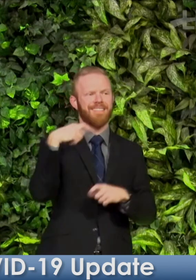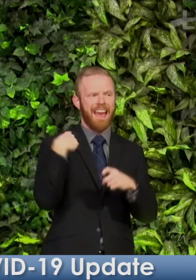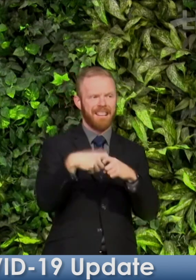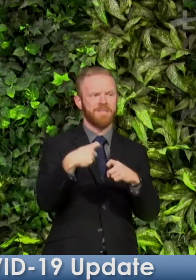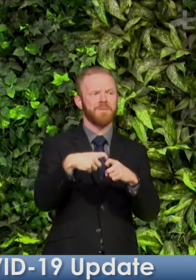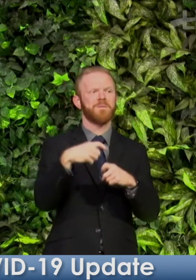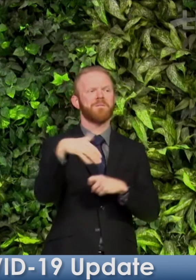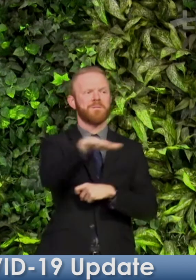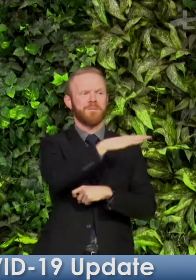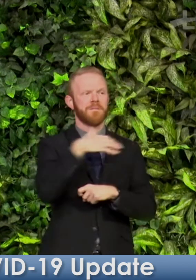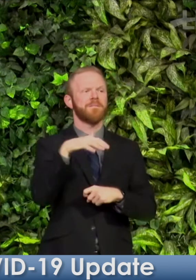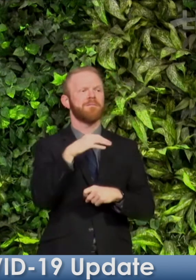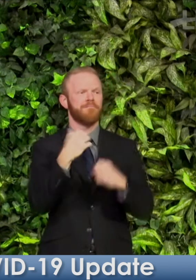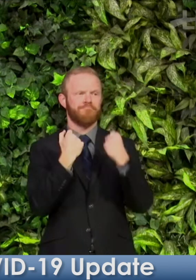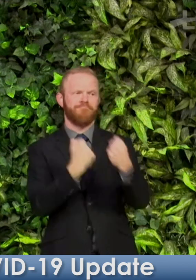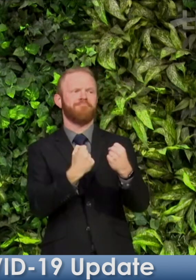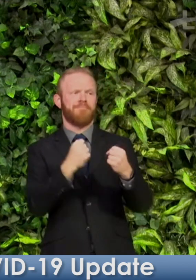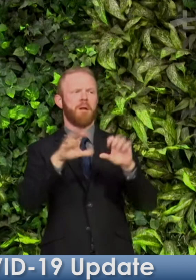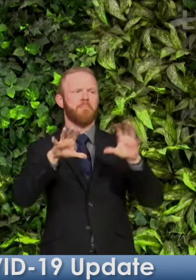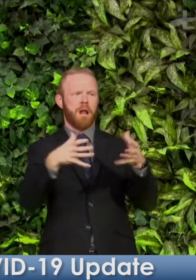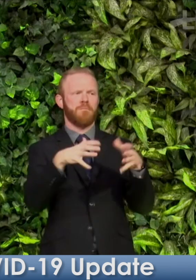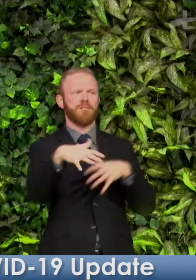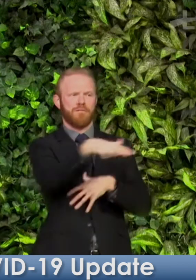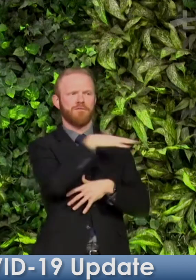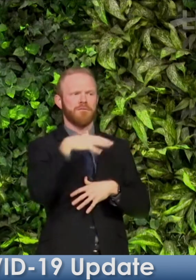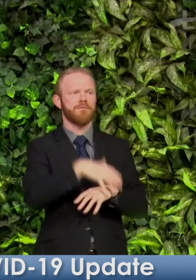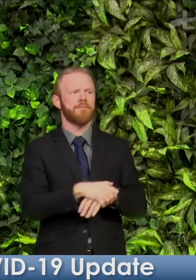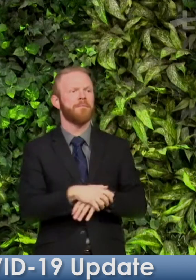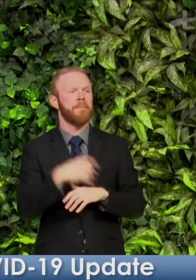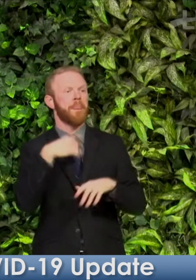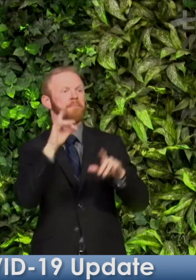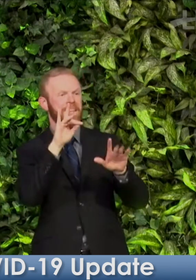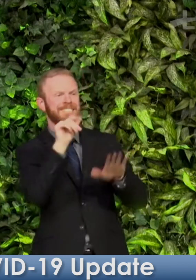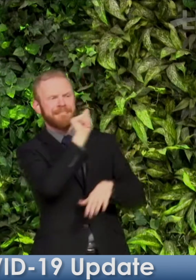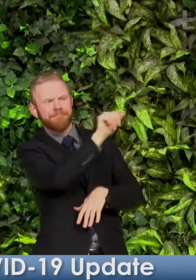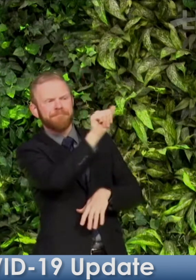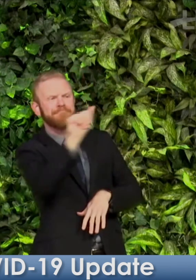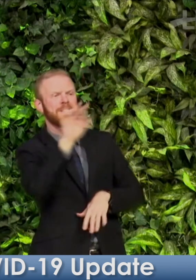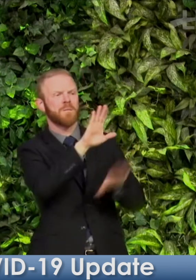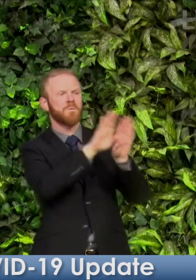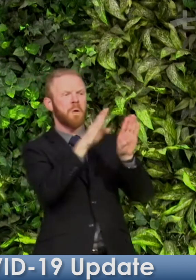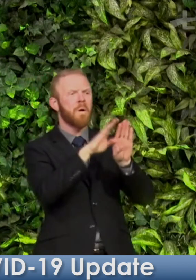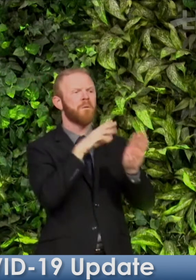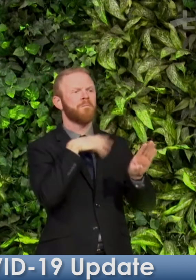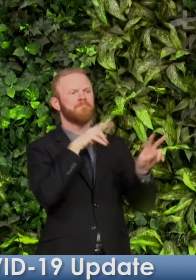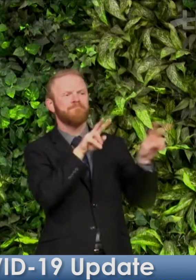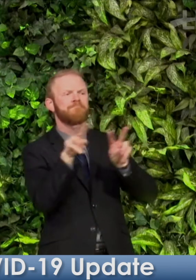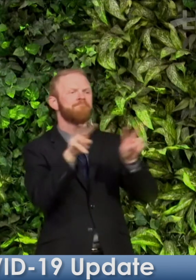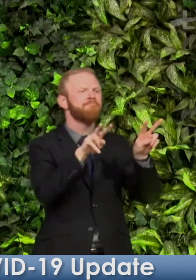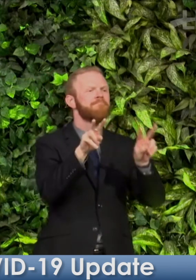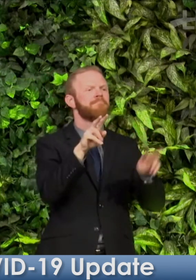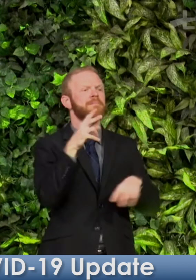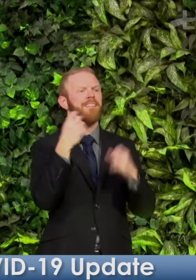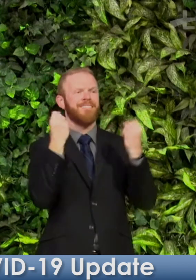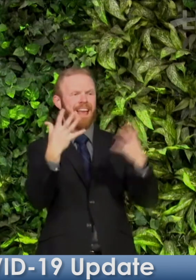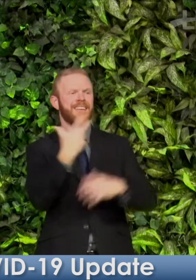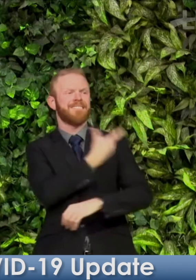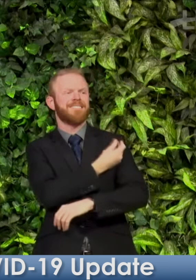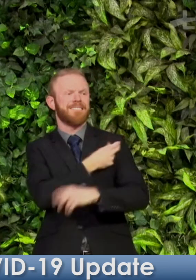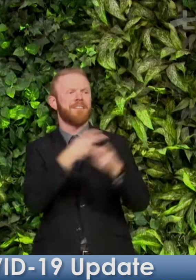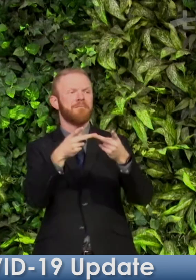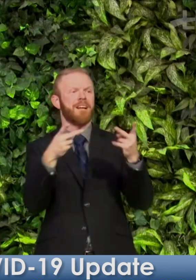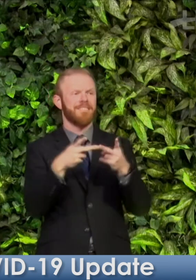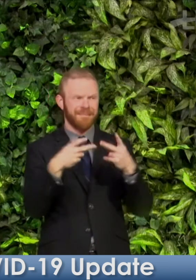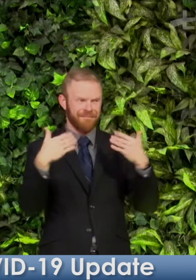doors. Talk about meeting people where they are. Look, at the end of the day, a lot of these mass vaccination sites are fantastic if you own a car. These